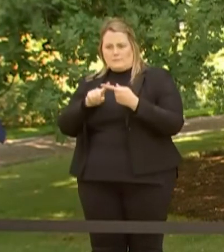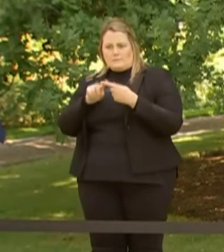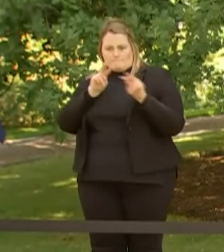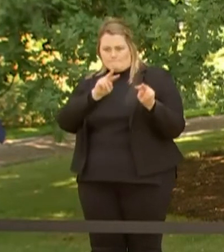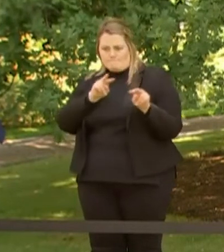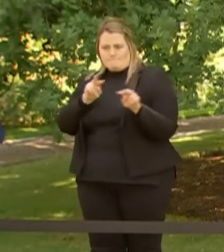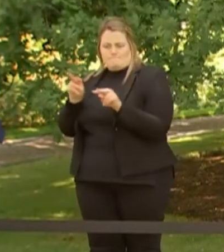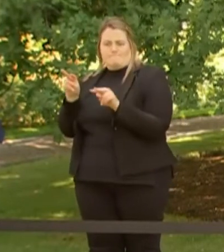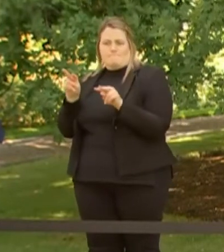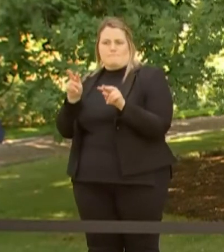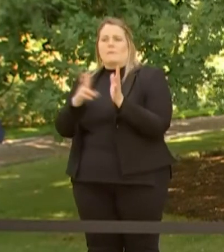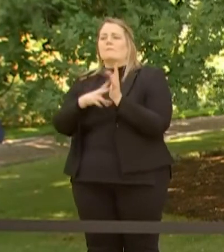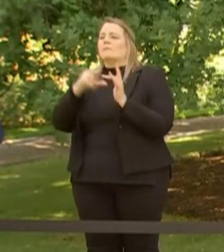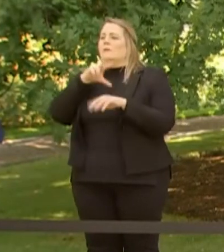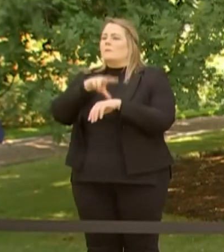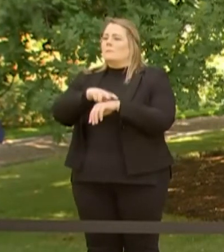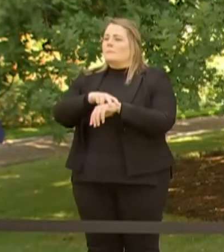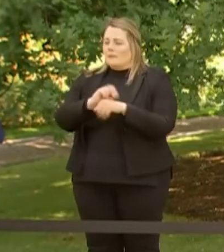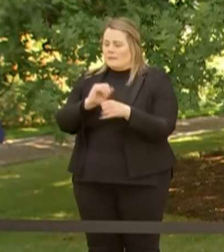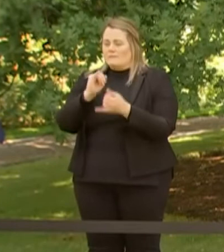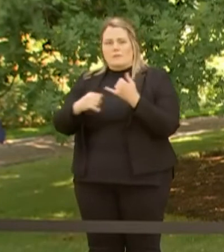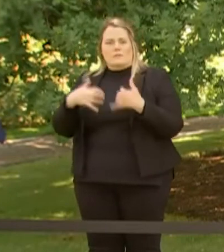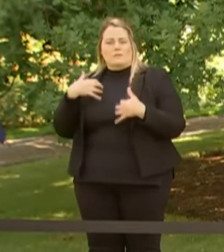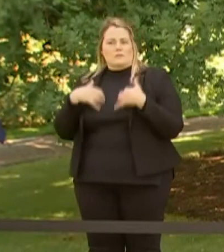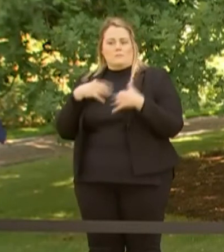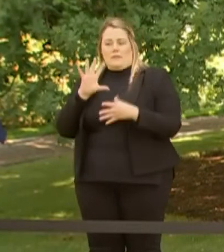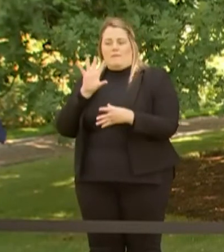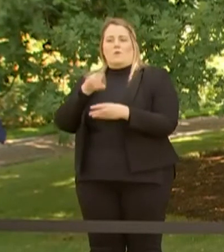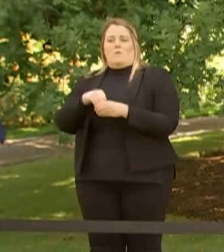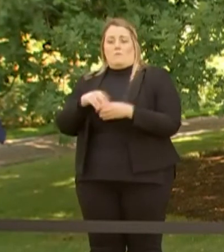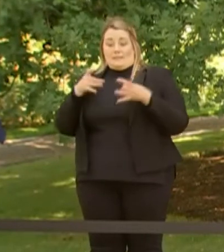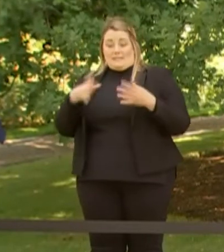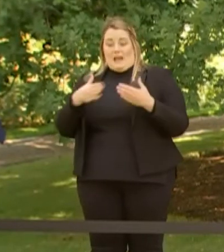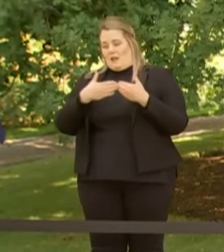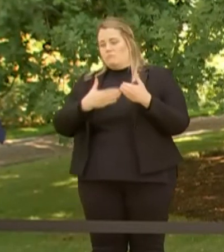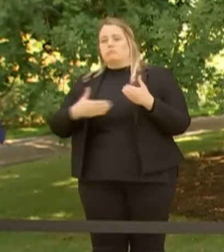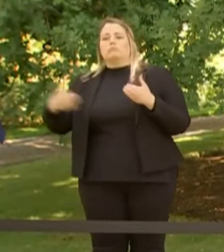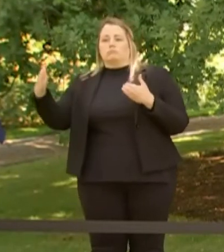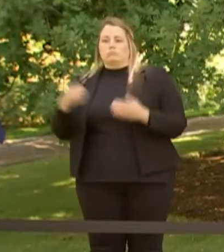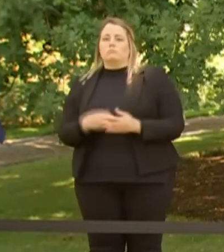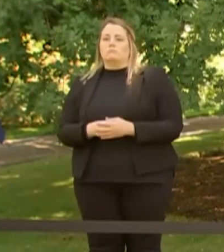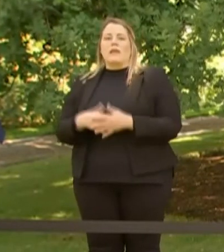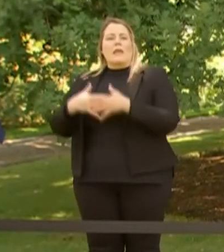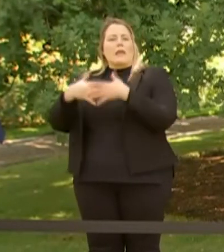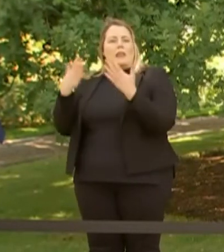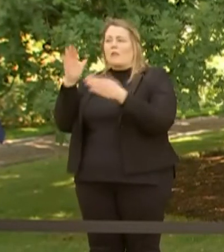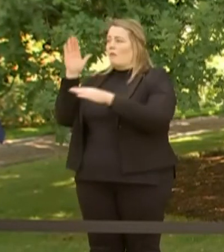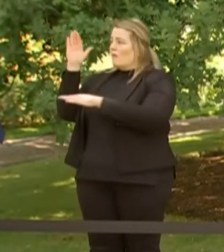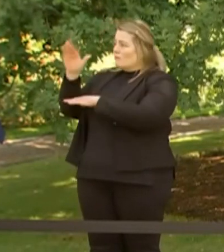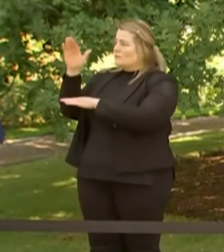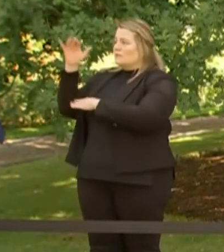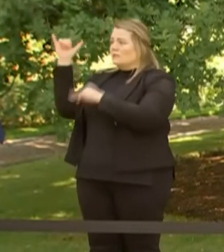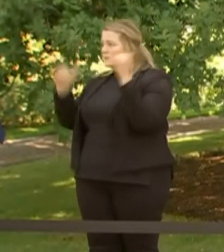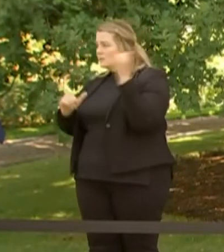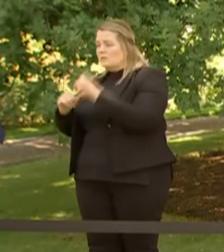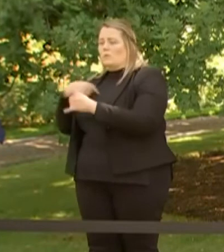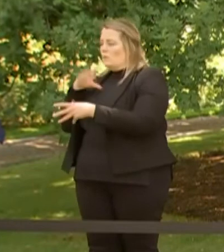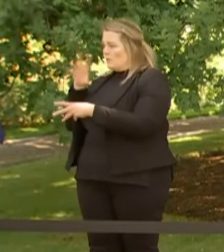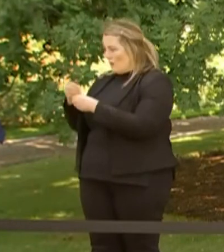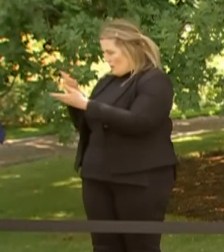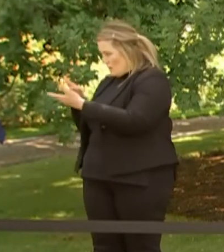point to the end point. We'll be heavily involved with the travellers that come in and able to address any underlying security